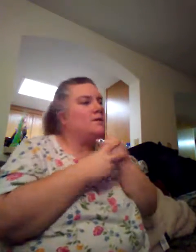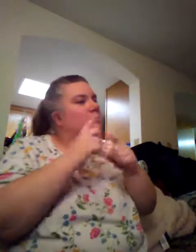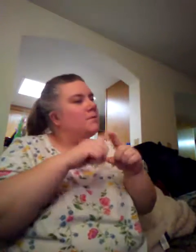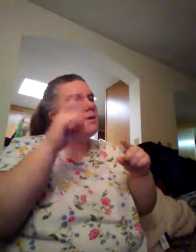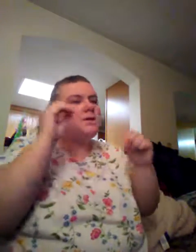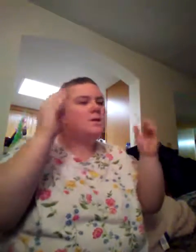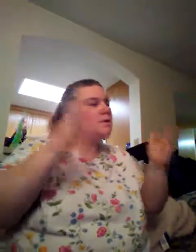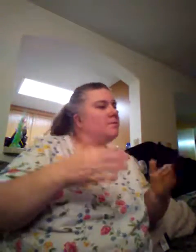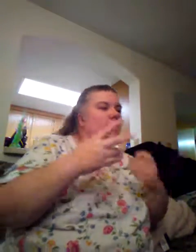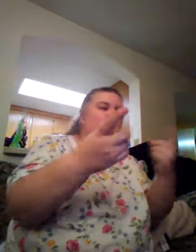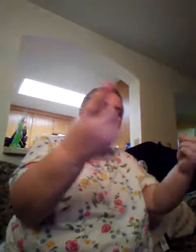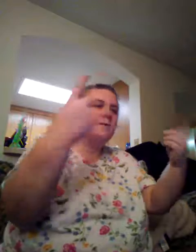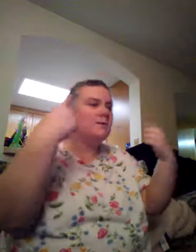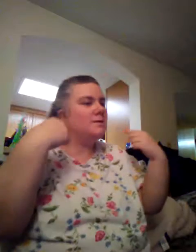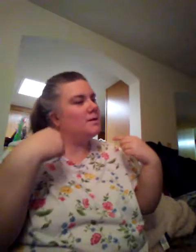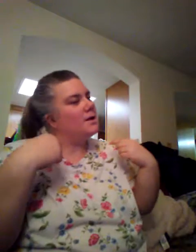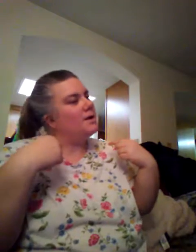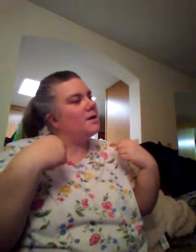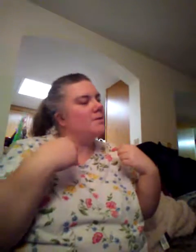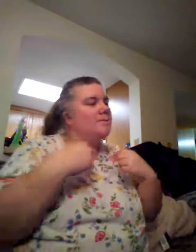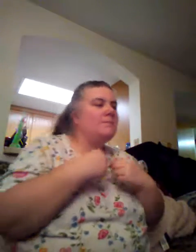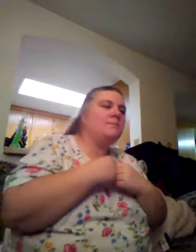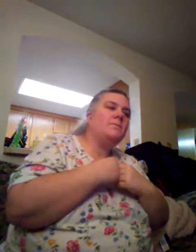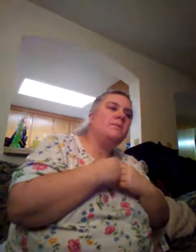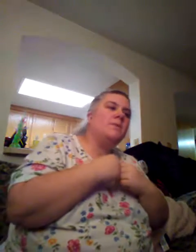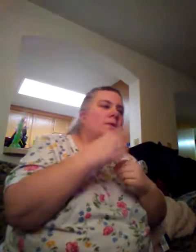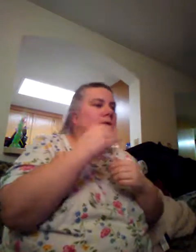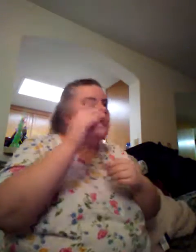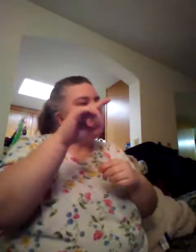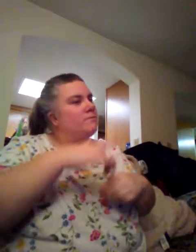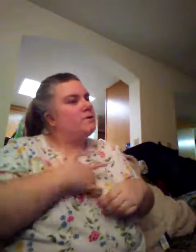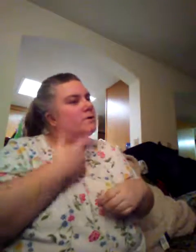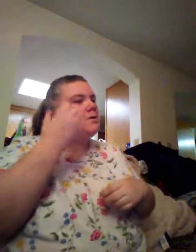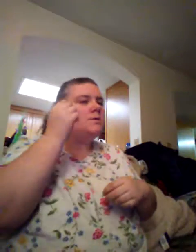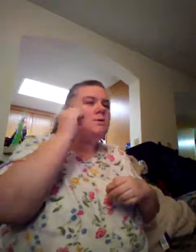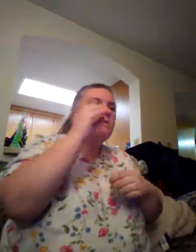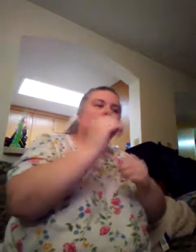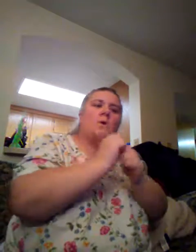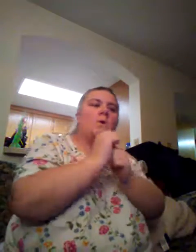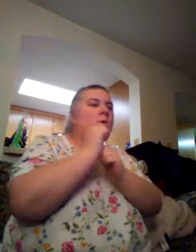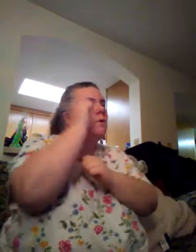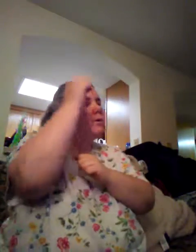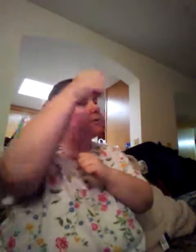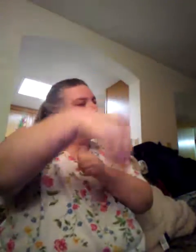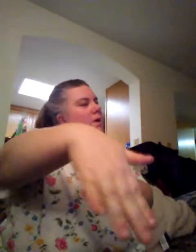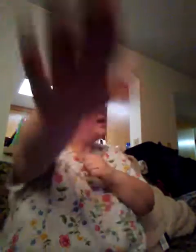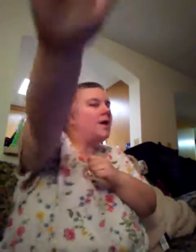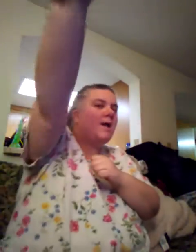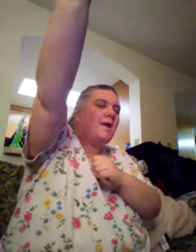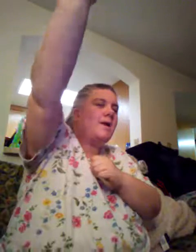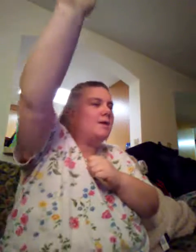But nobody comes. And you feel so far away.